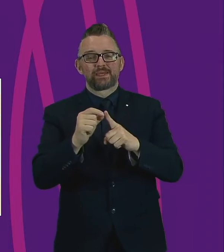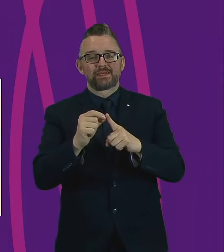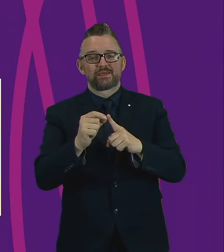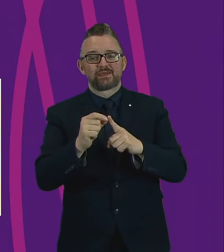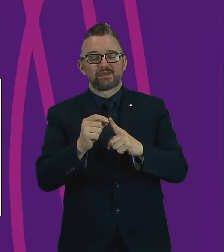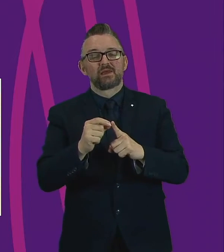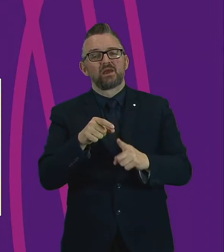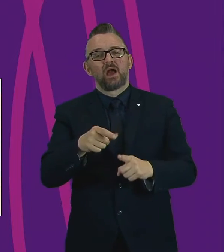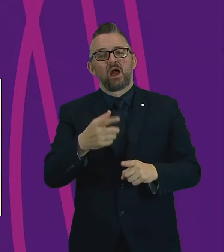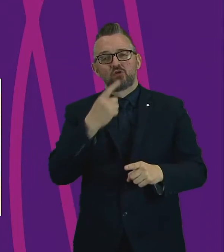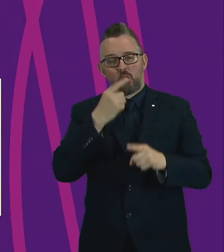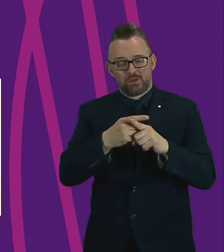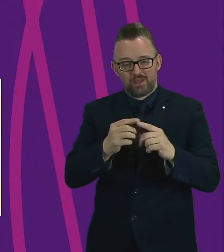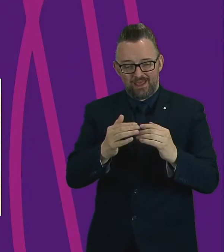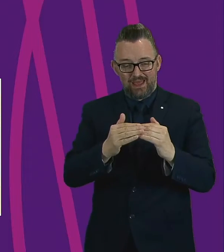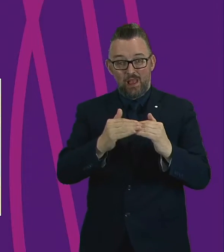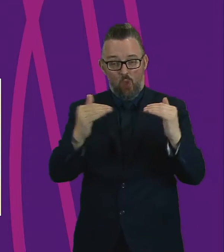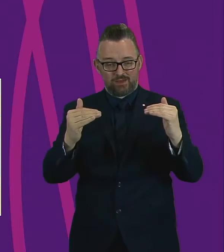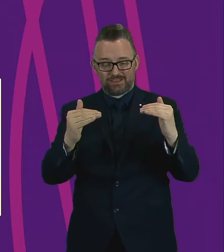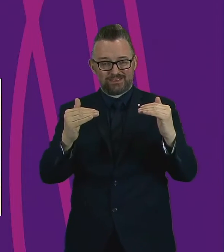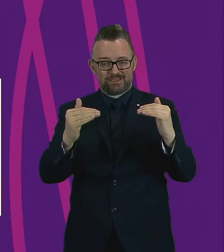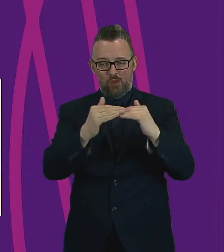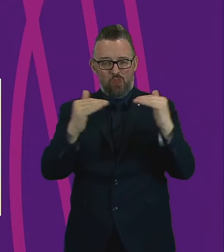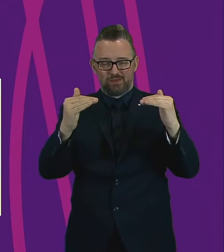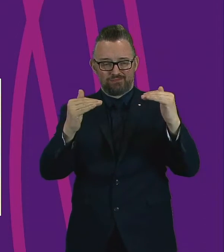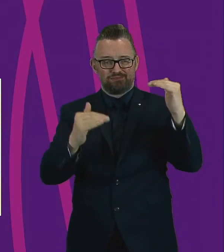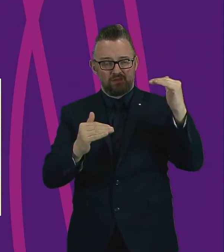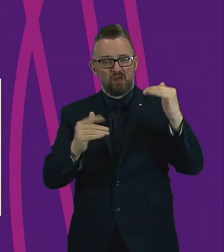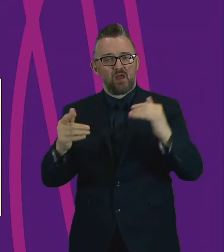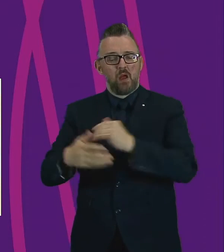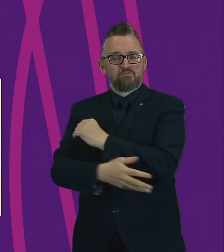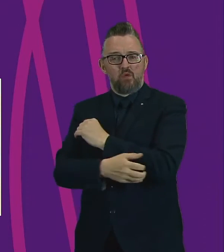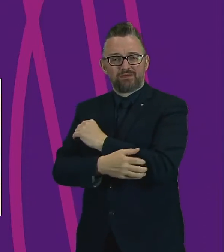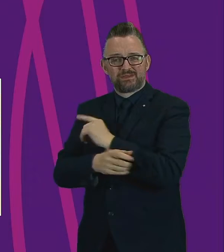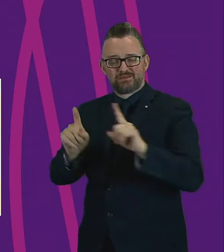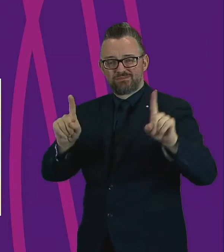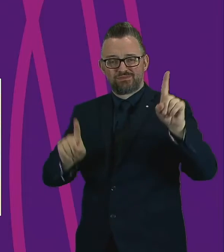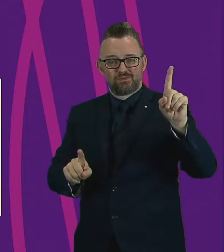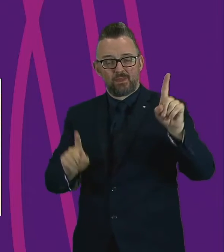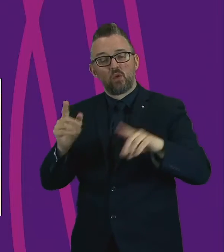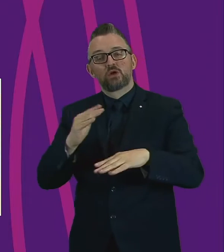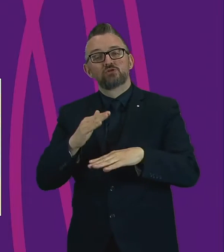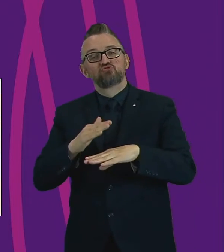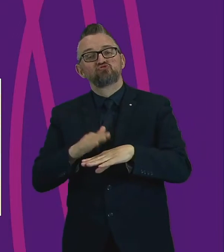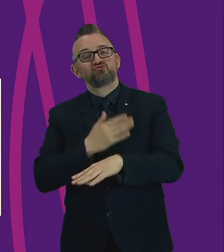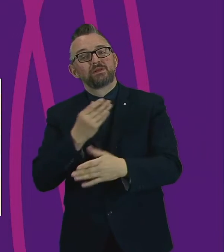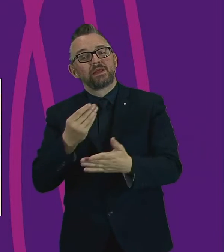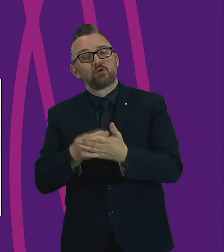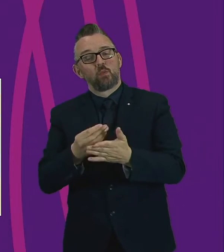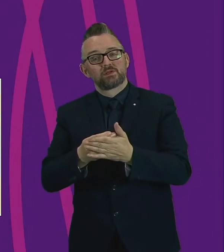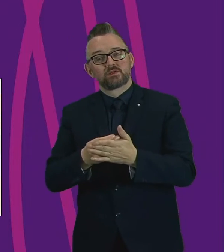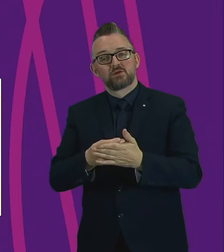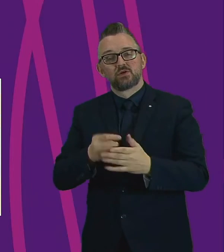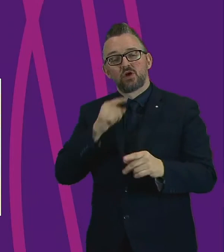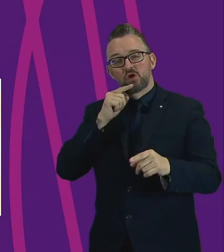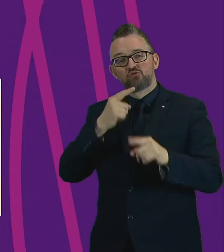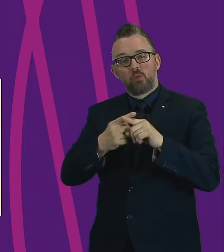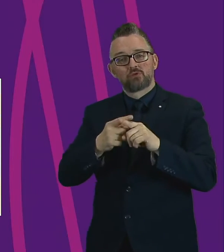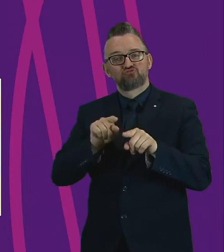growing inequality, continuing poverty and a continued assault on the natural world. Now, green economics has always concerned itself with reversing this